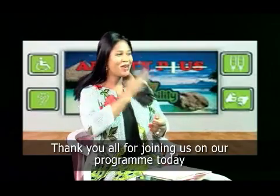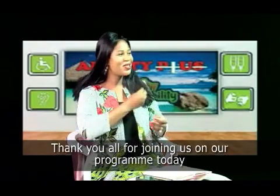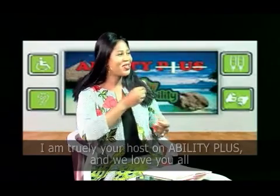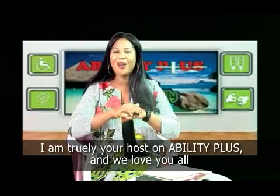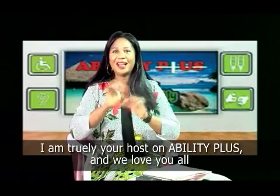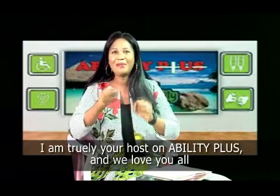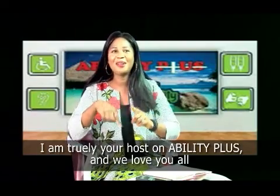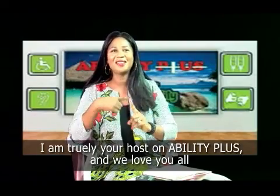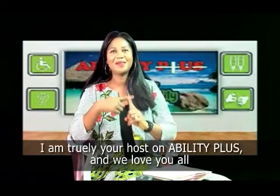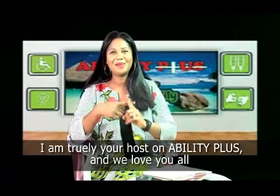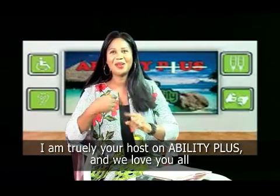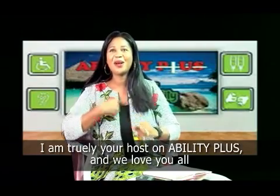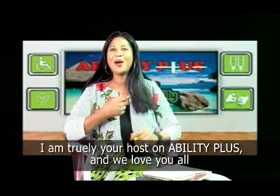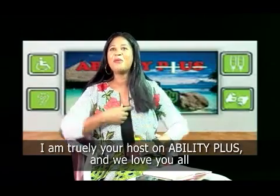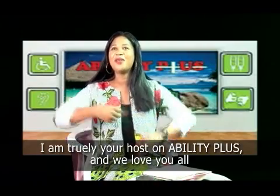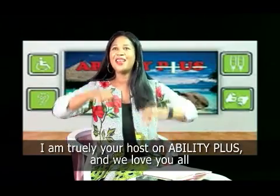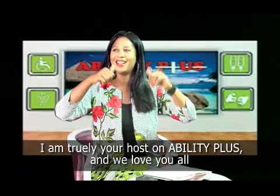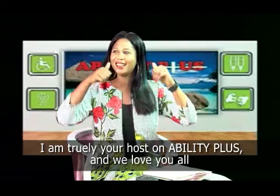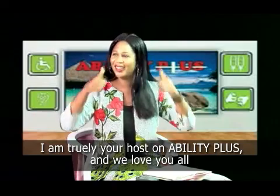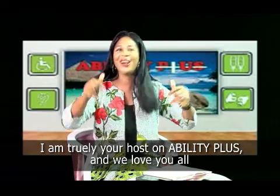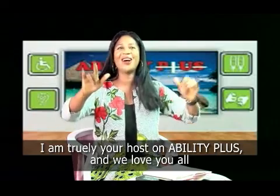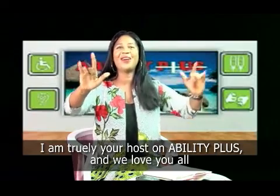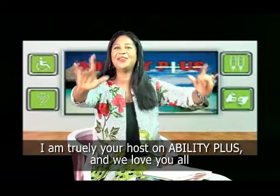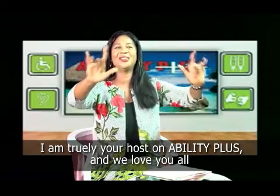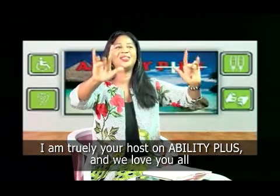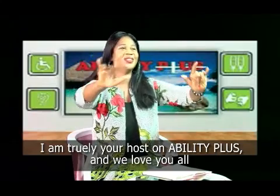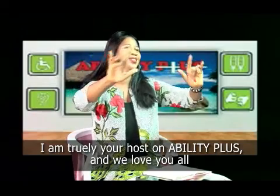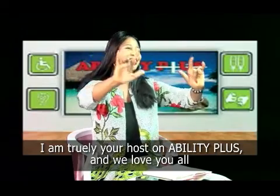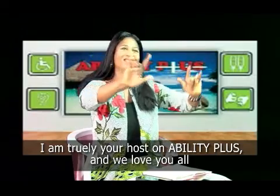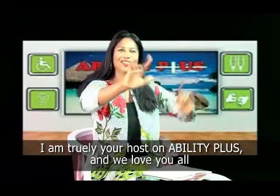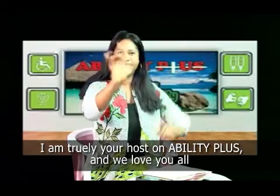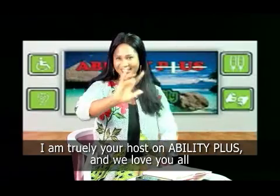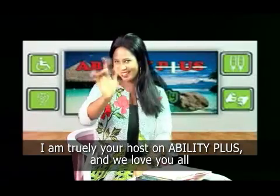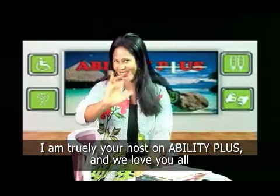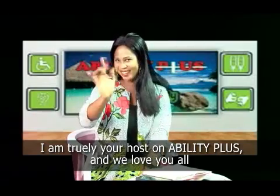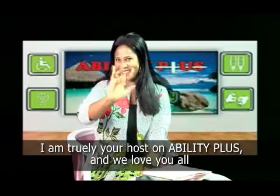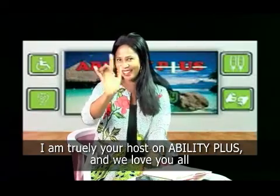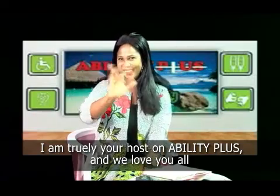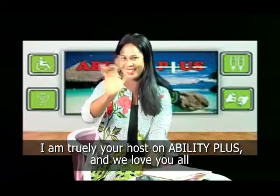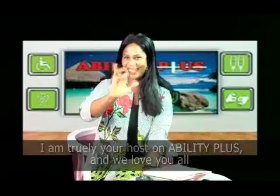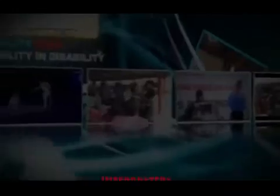today. I am truly your host on Ability Plus, and we love you all.